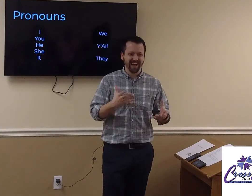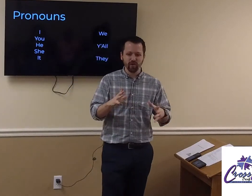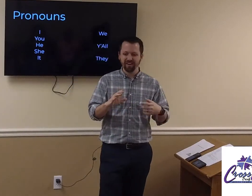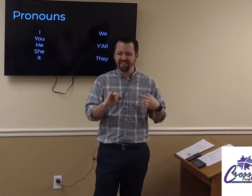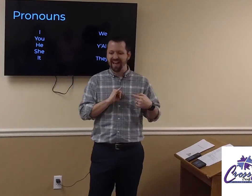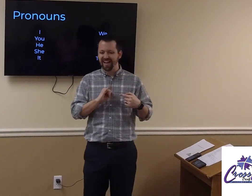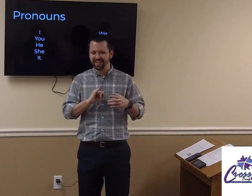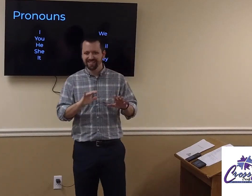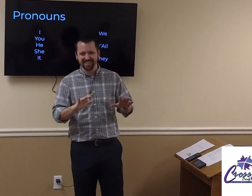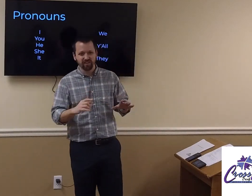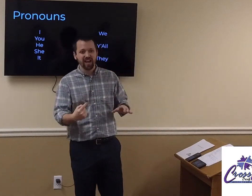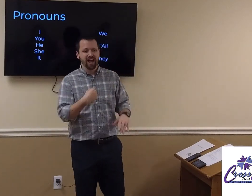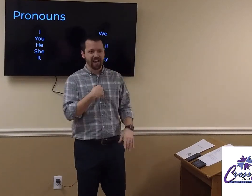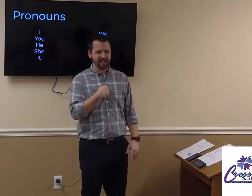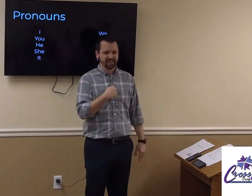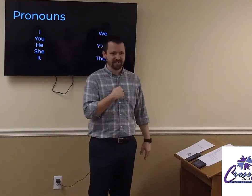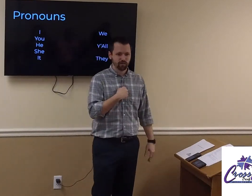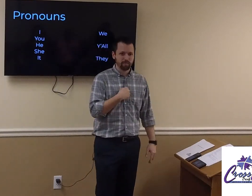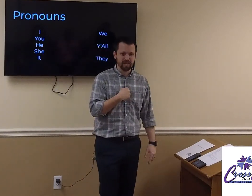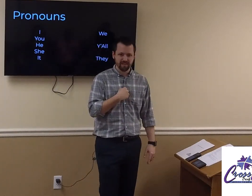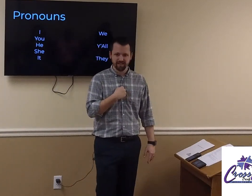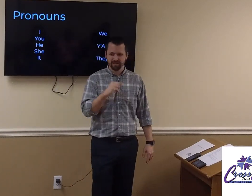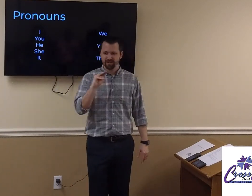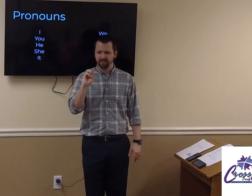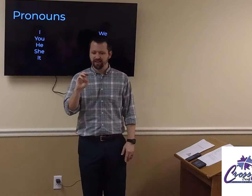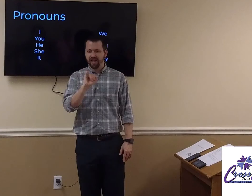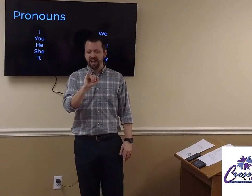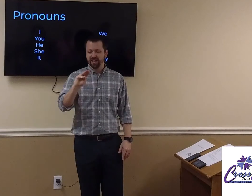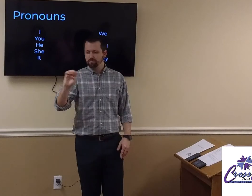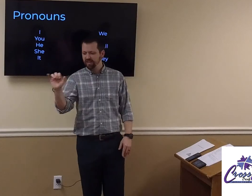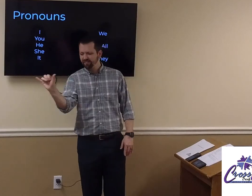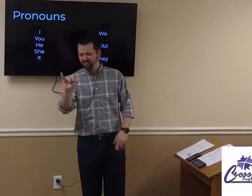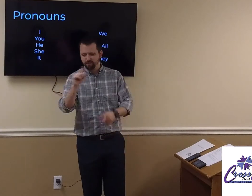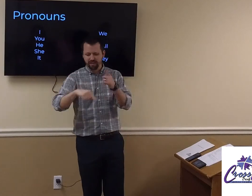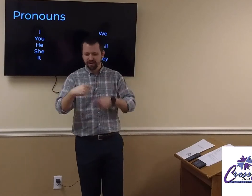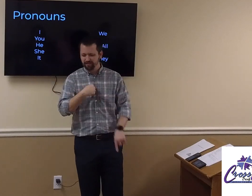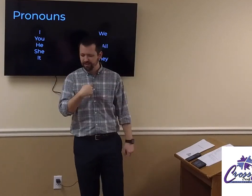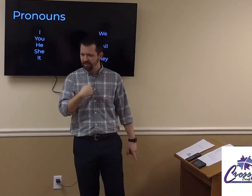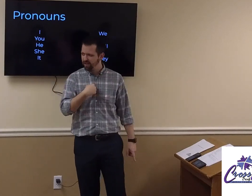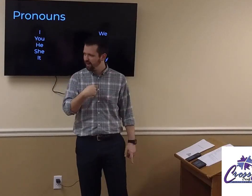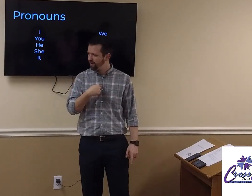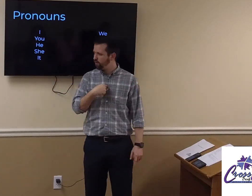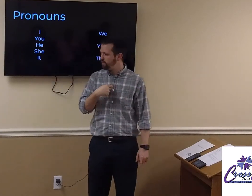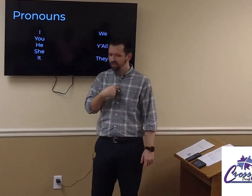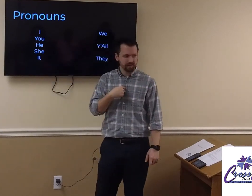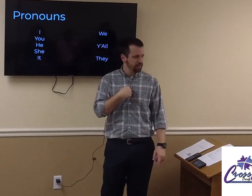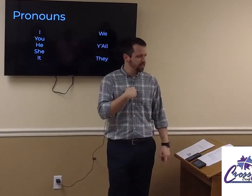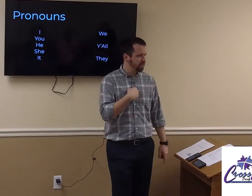don't want to see I. So, I or me. I and me have the same sign. Is that English?